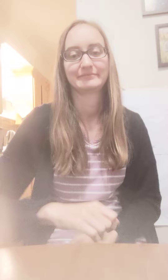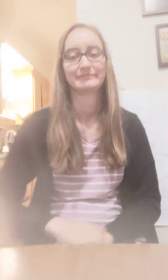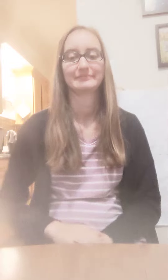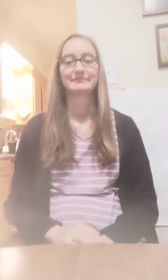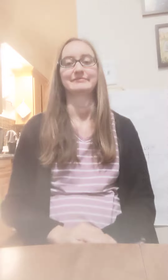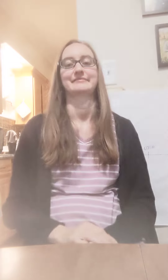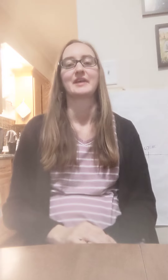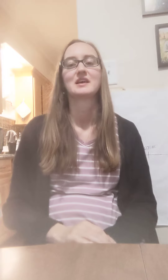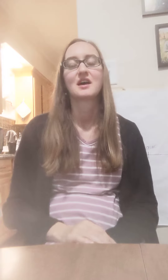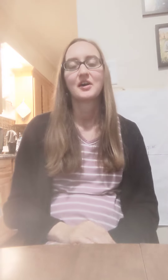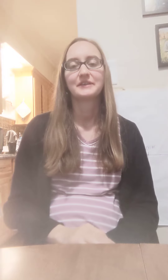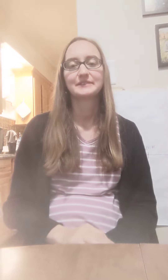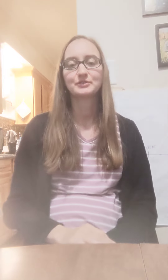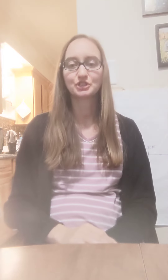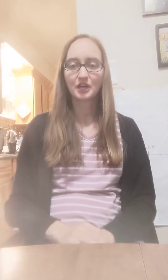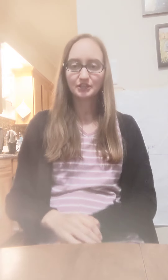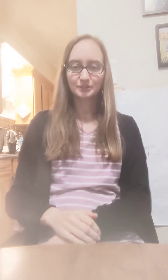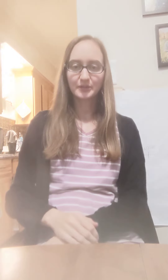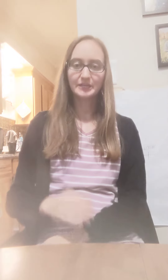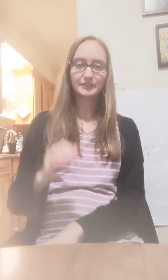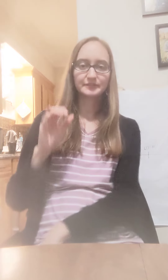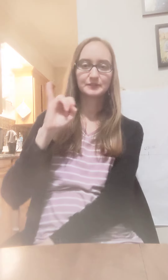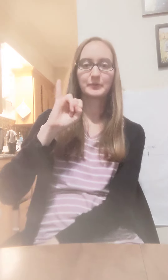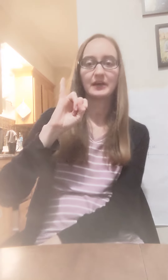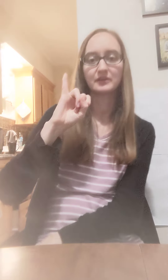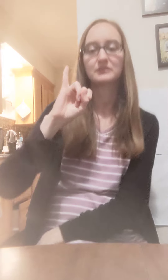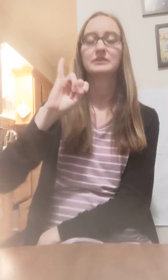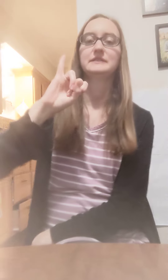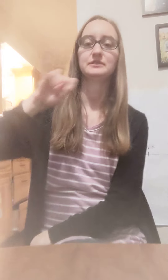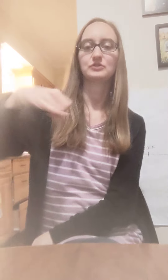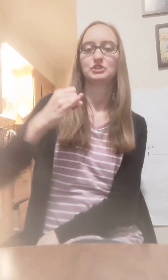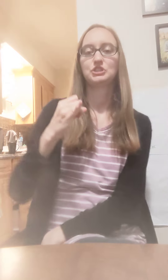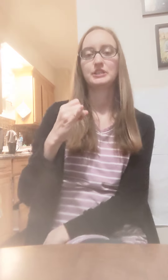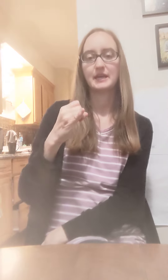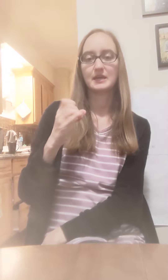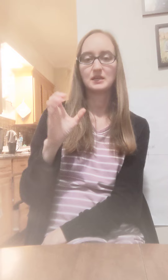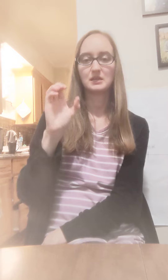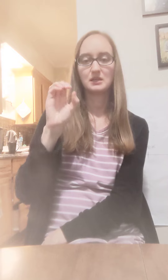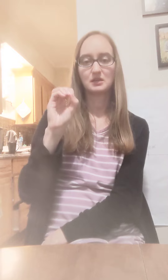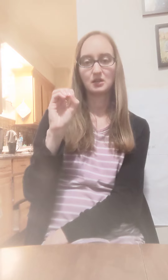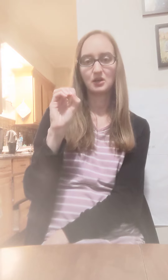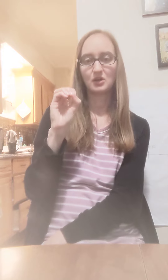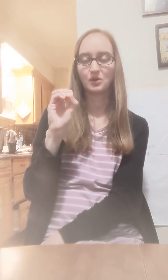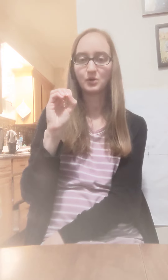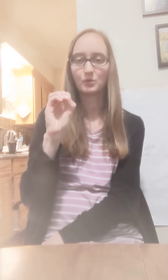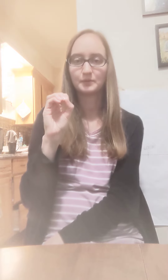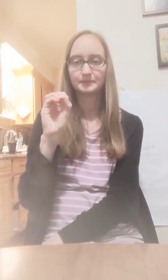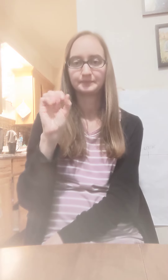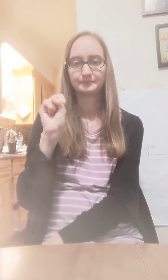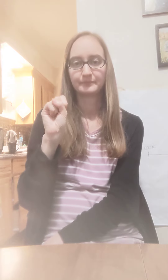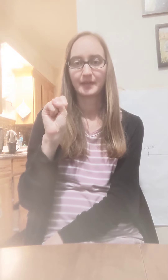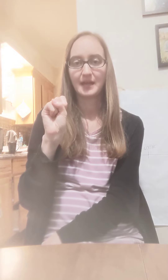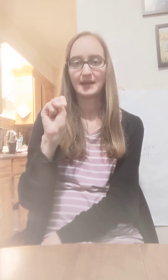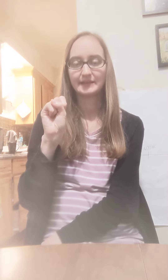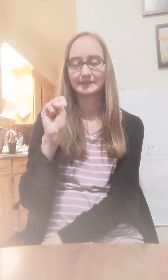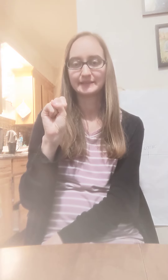All right, so Joshua, you spell, so J-O-S